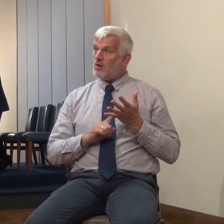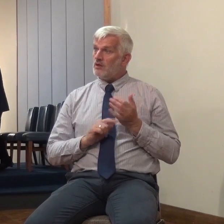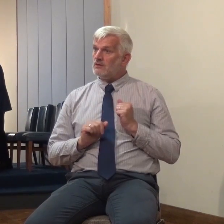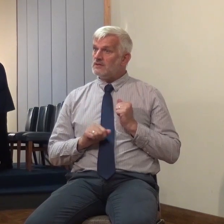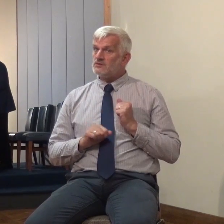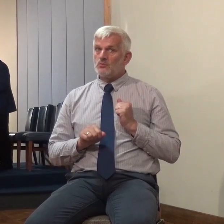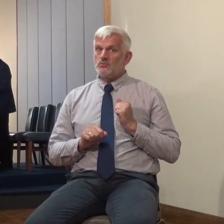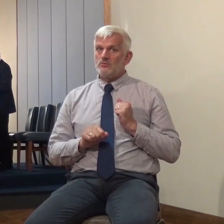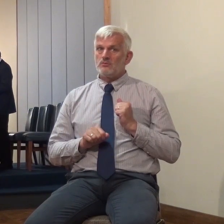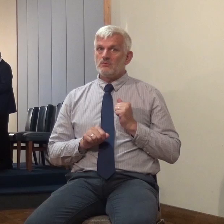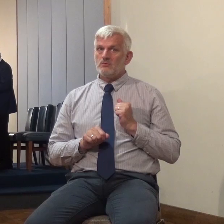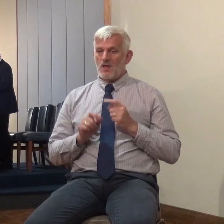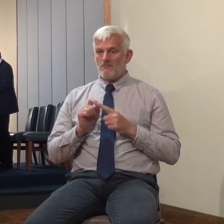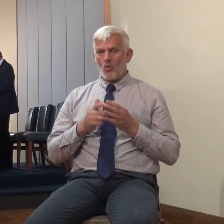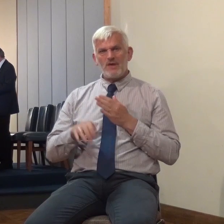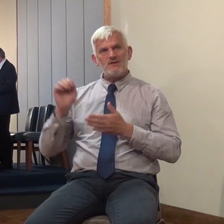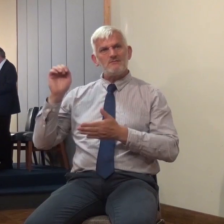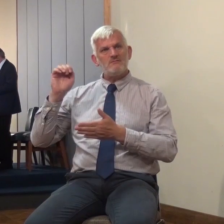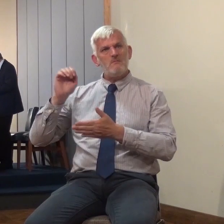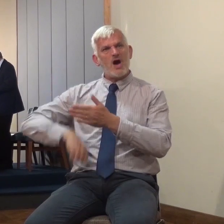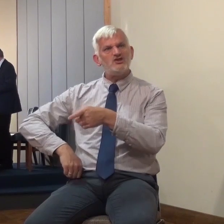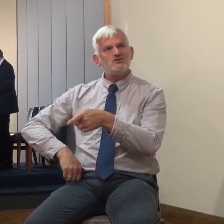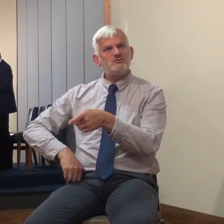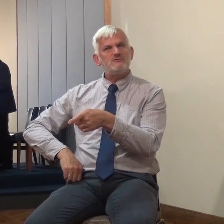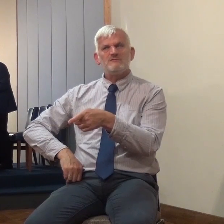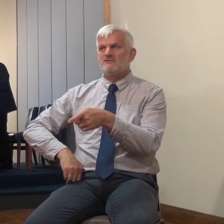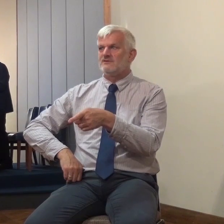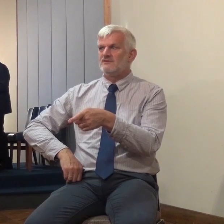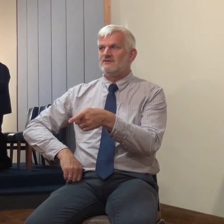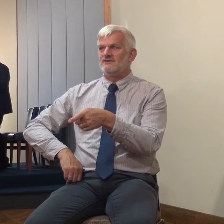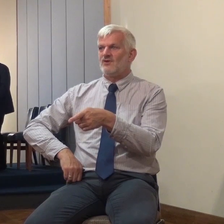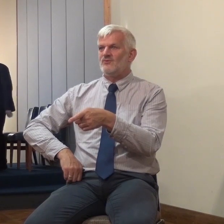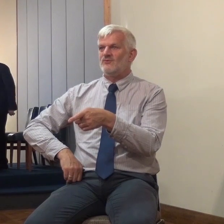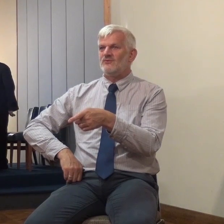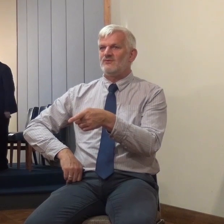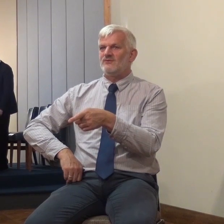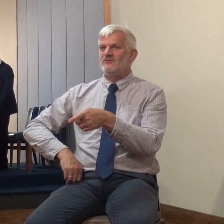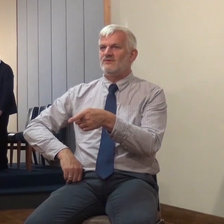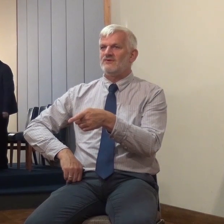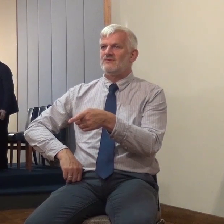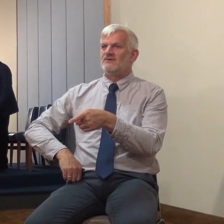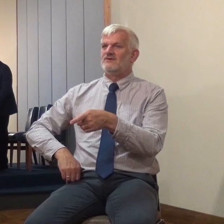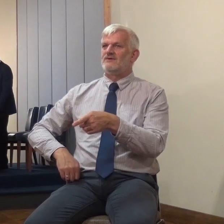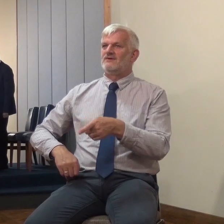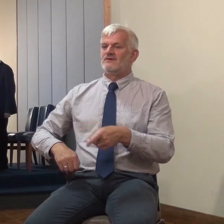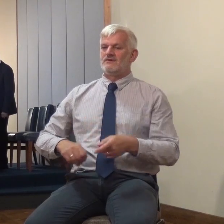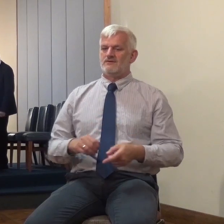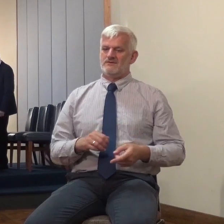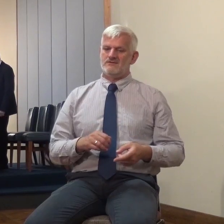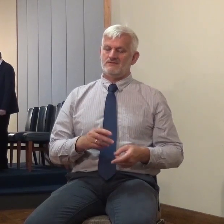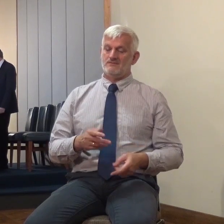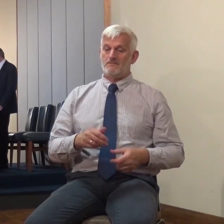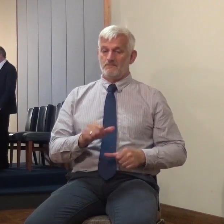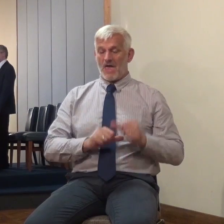punished for disobedience, because he explains why the trouble has come his way. Because they're explained in verse 7 of 2